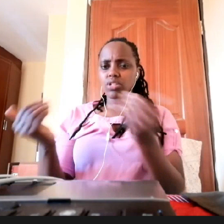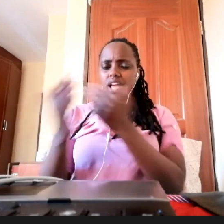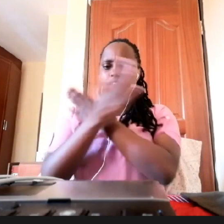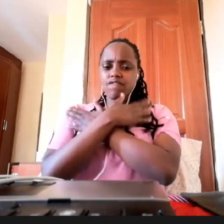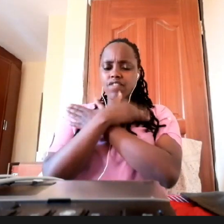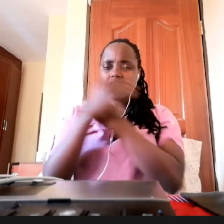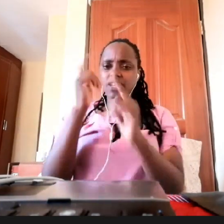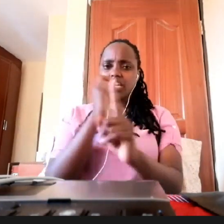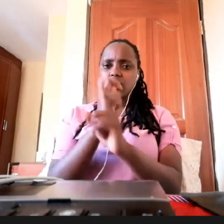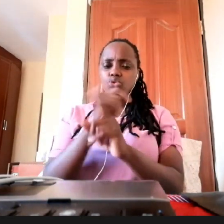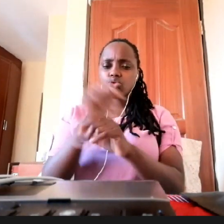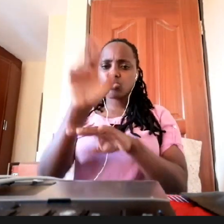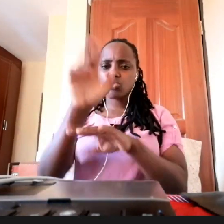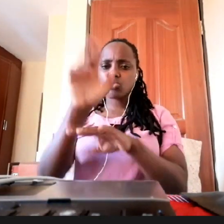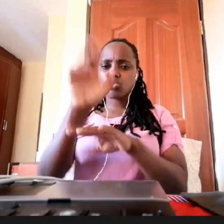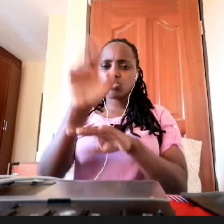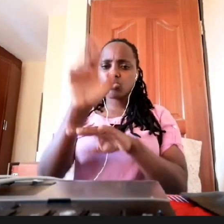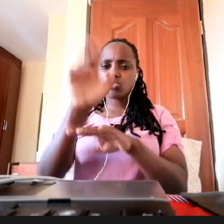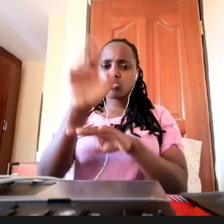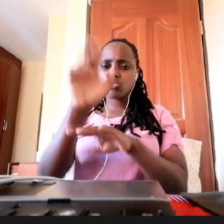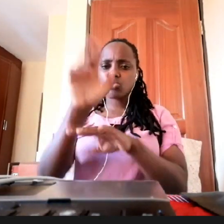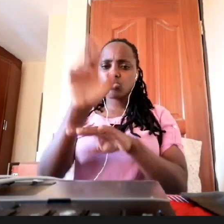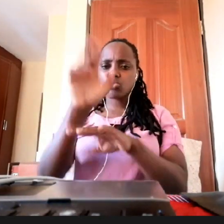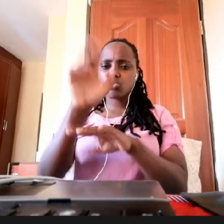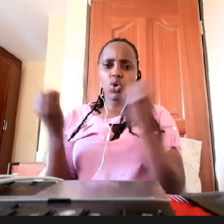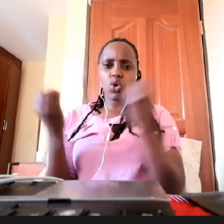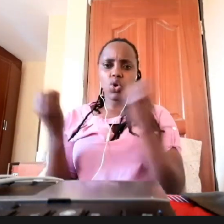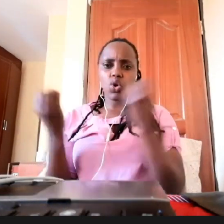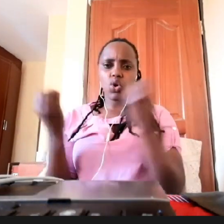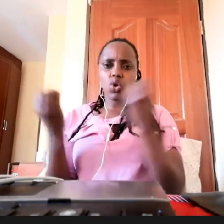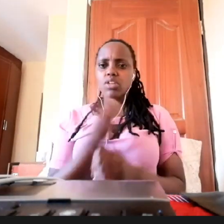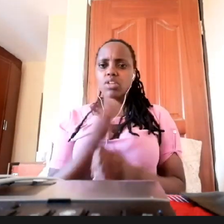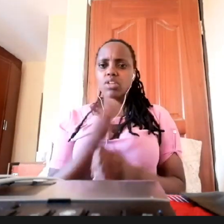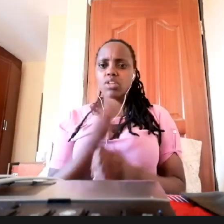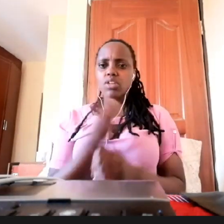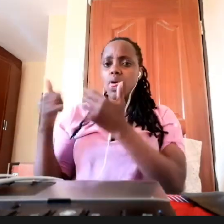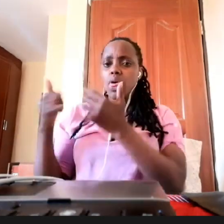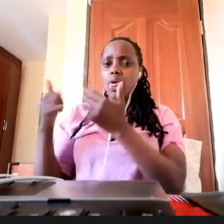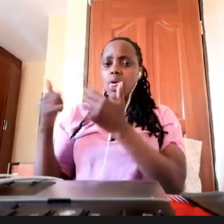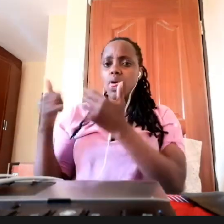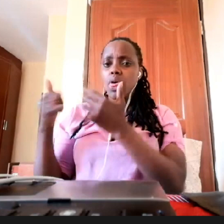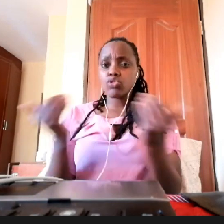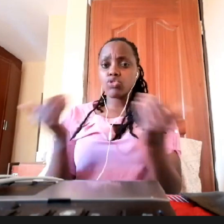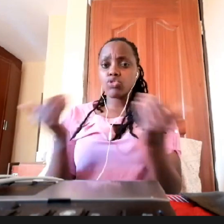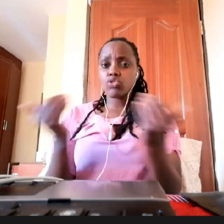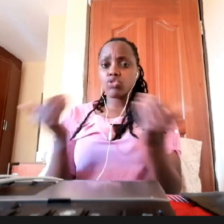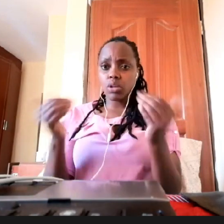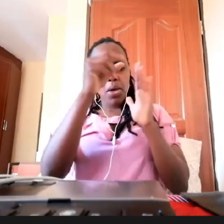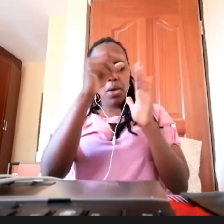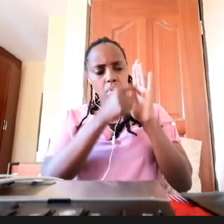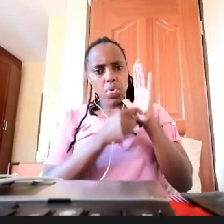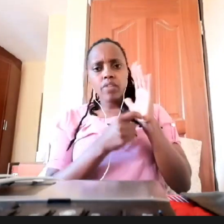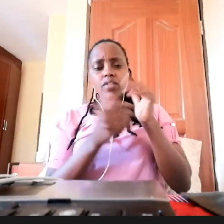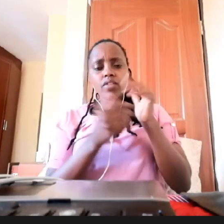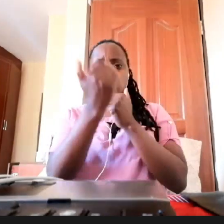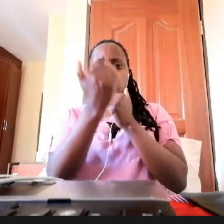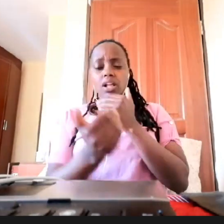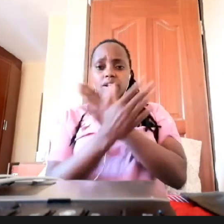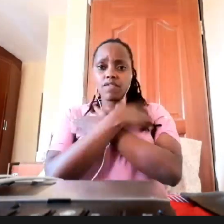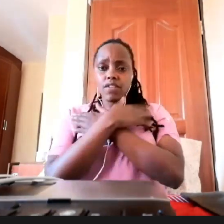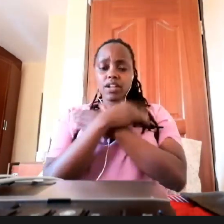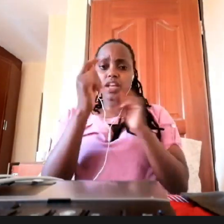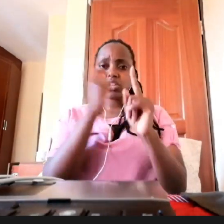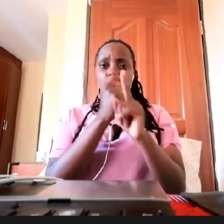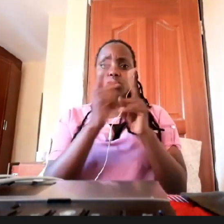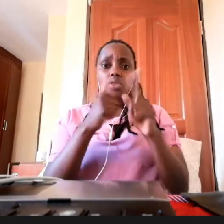we use in our organization to engage with children. So we looked at our catalog of these child-friendly tools, and we then